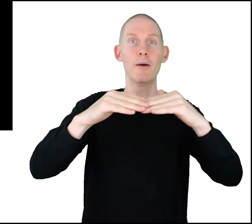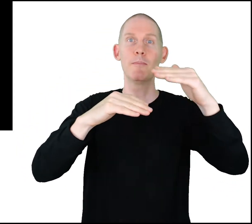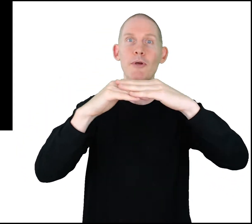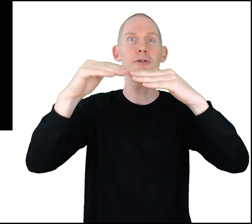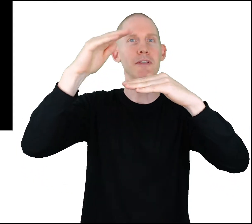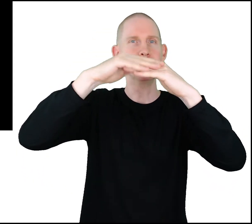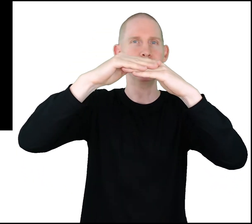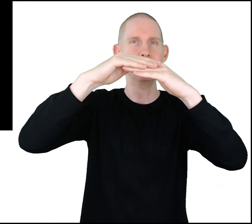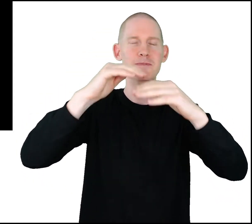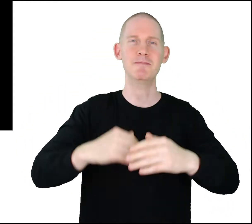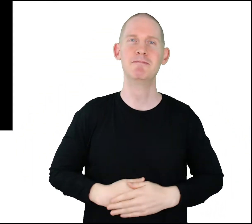Building.